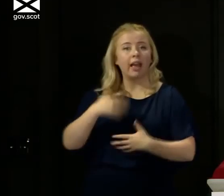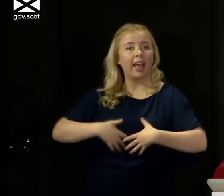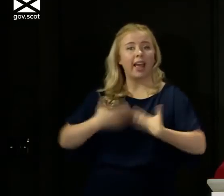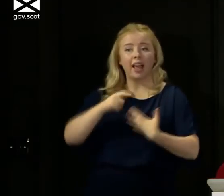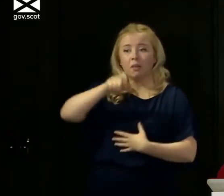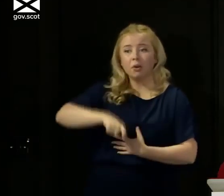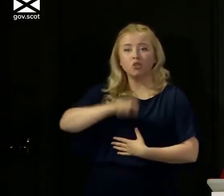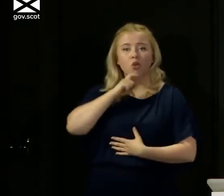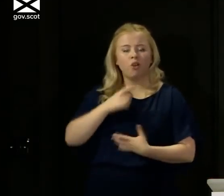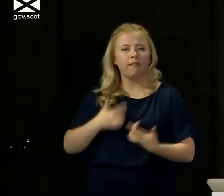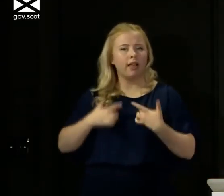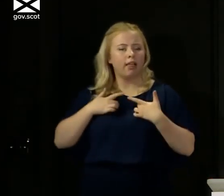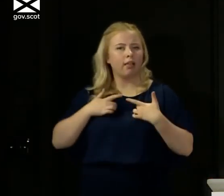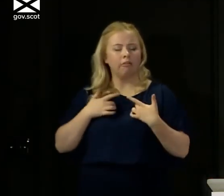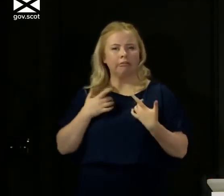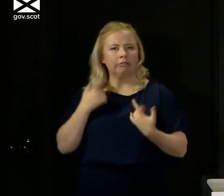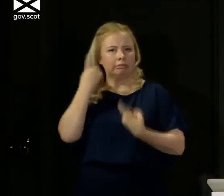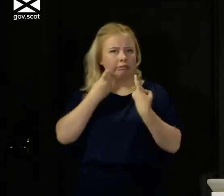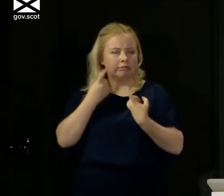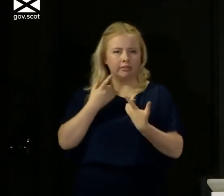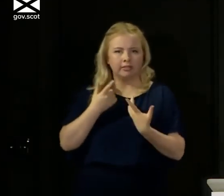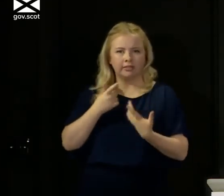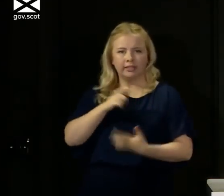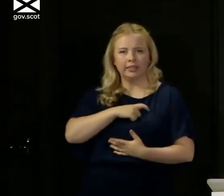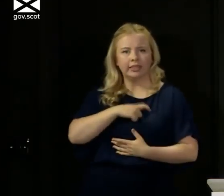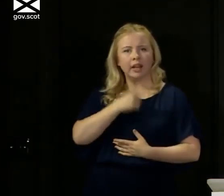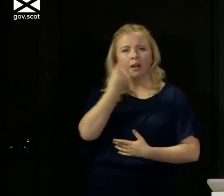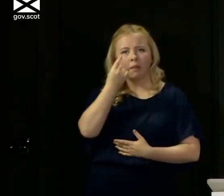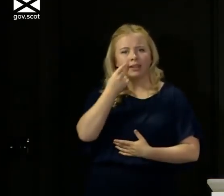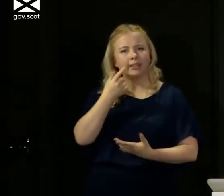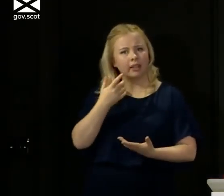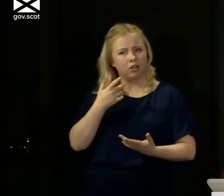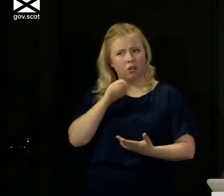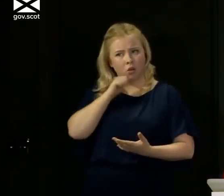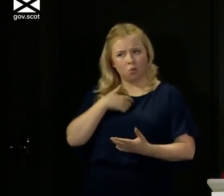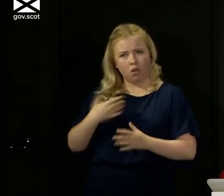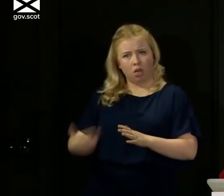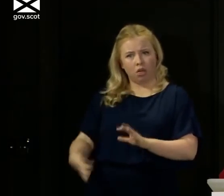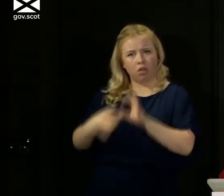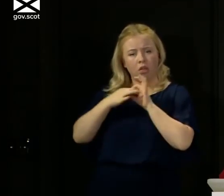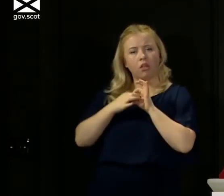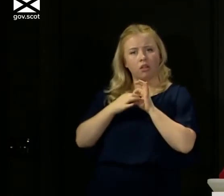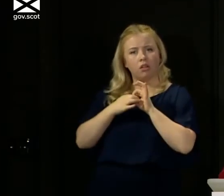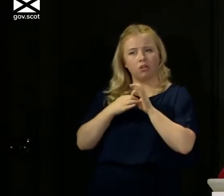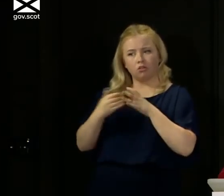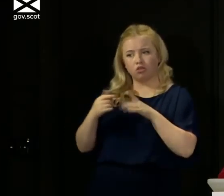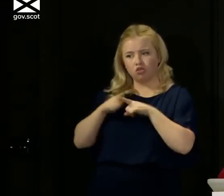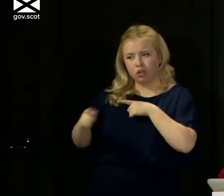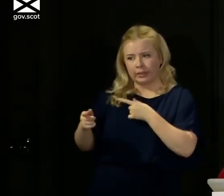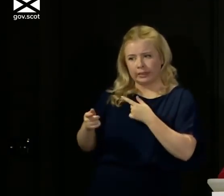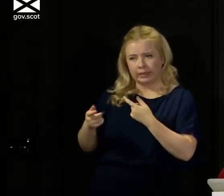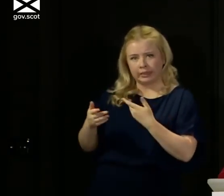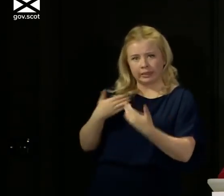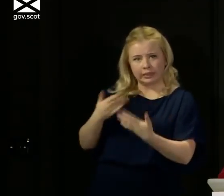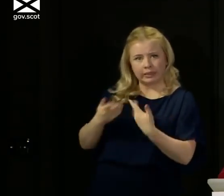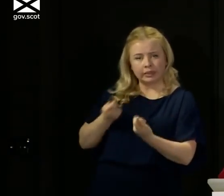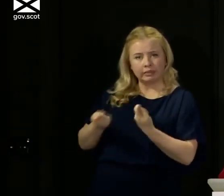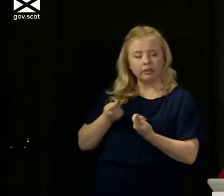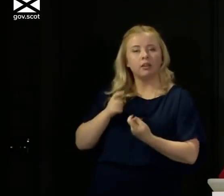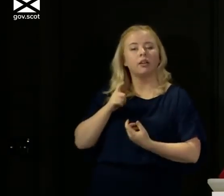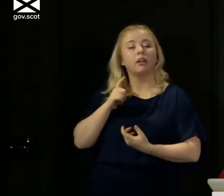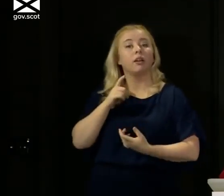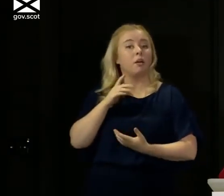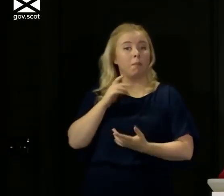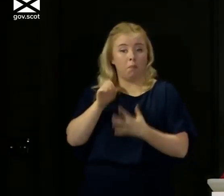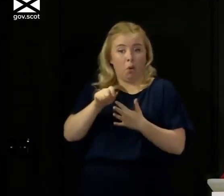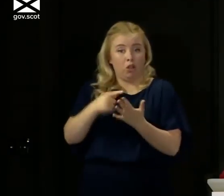capacity knows where to come so that we work with them to resolve that. The policy is very clear on care home testing. It